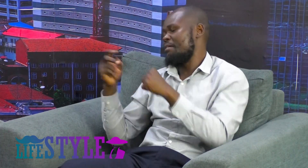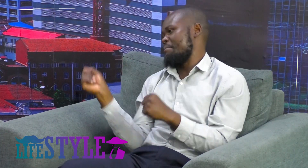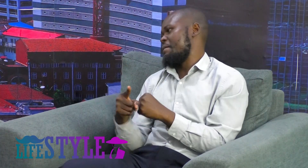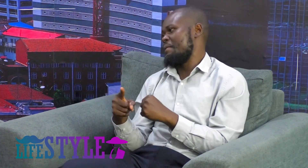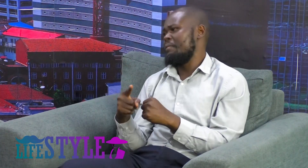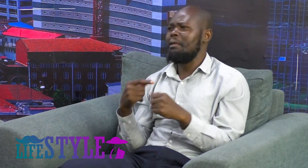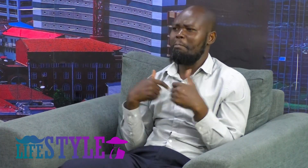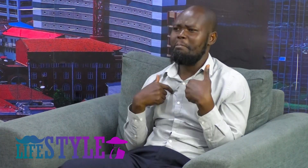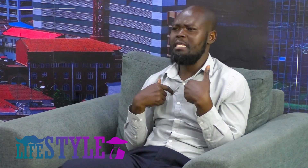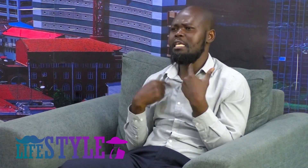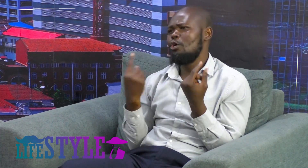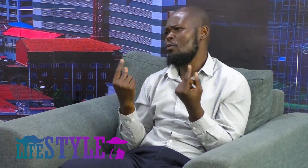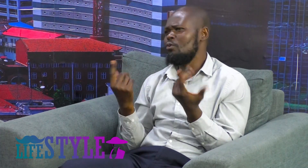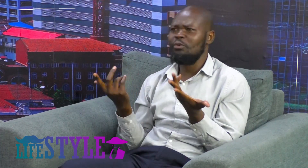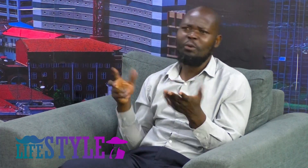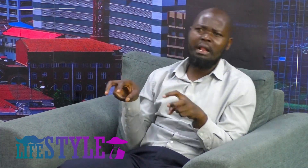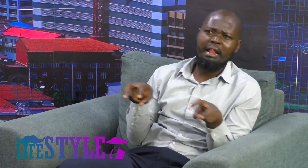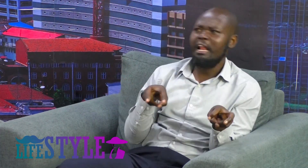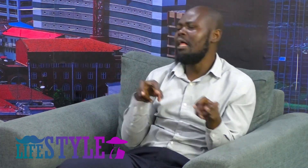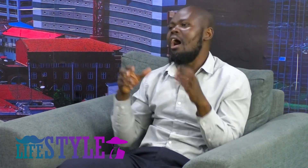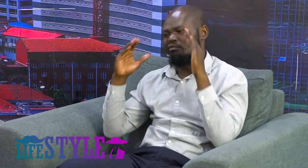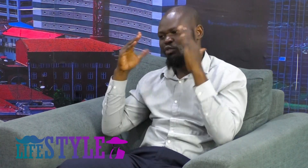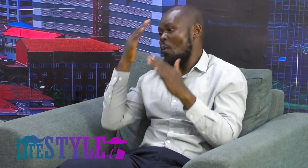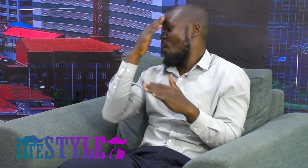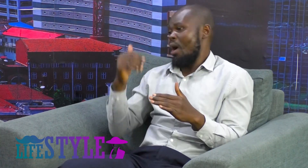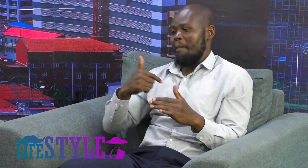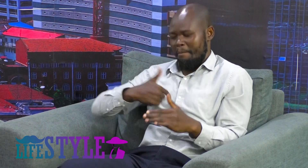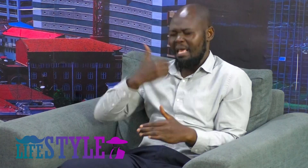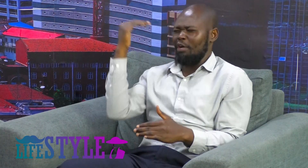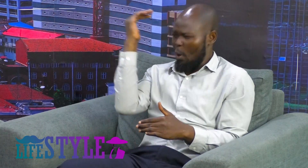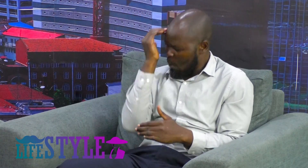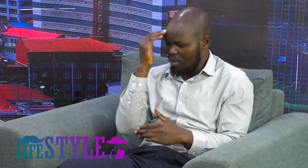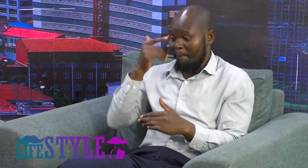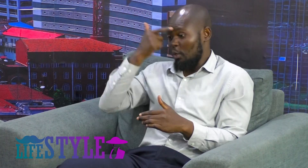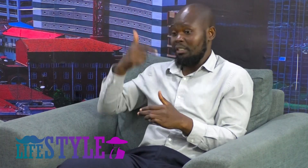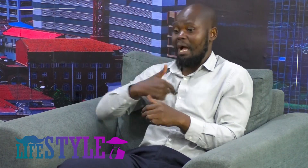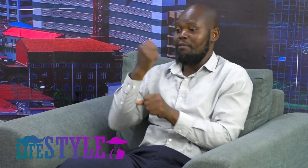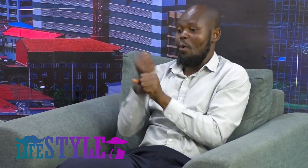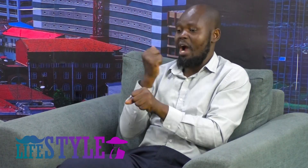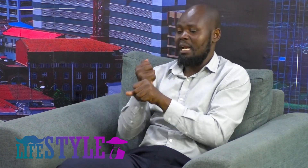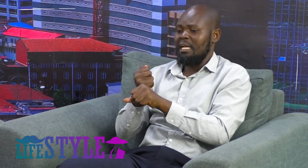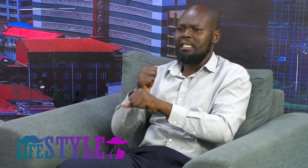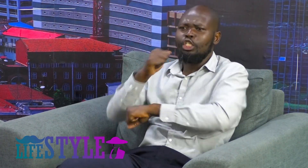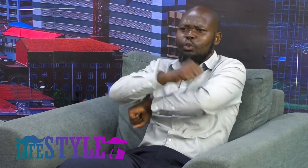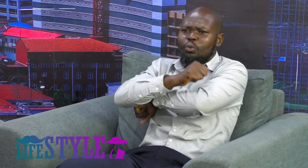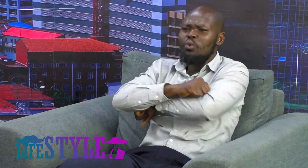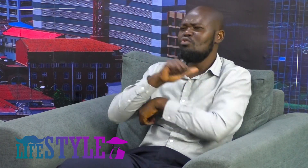with patience, I was paid. I used to get, my salary also from here as well.